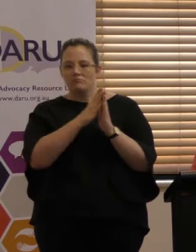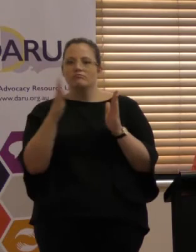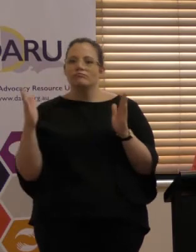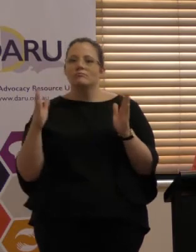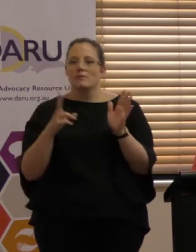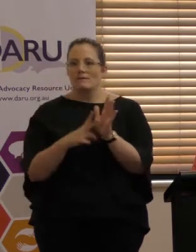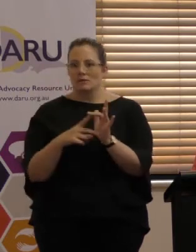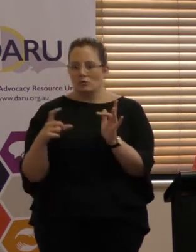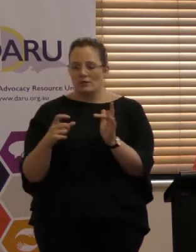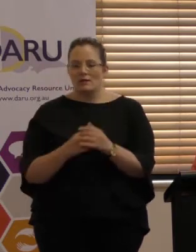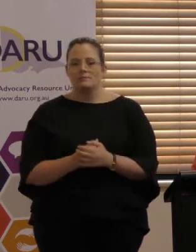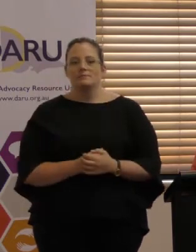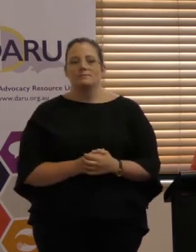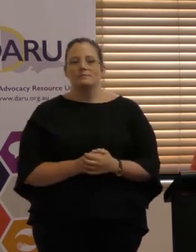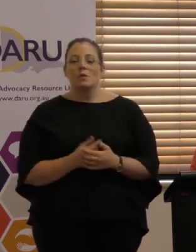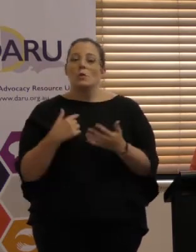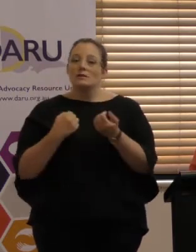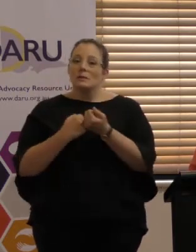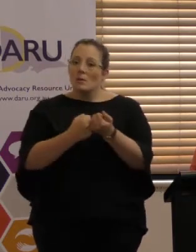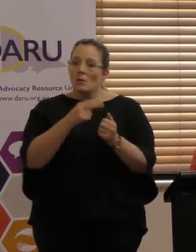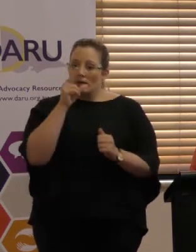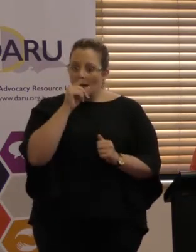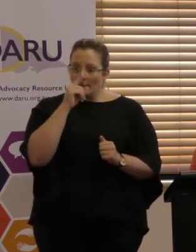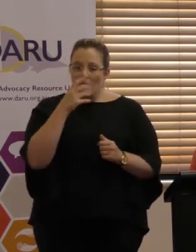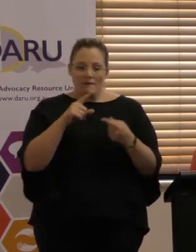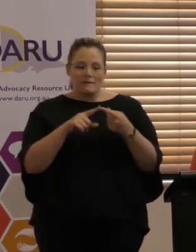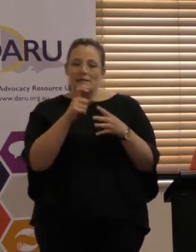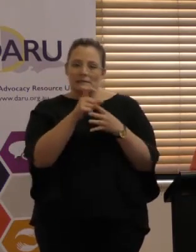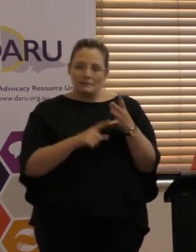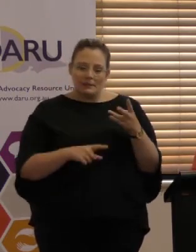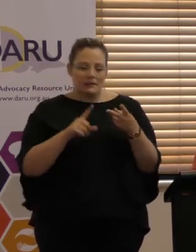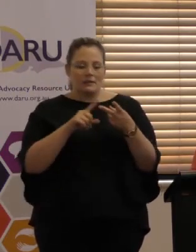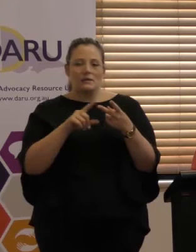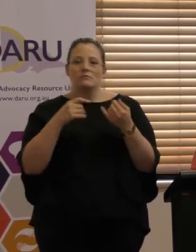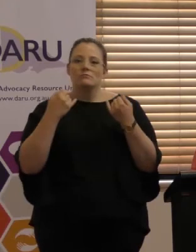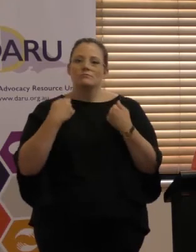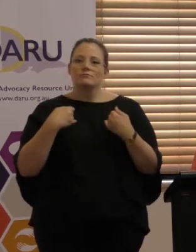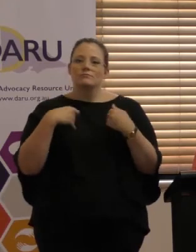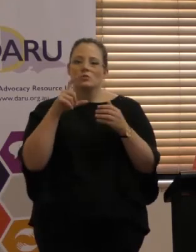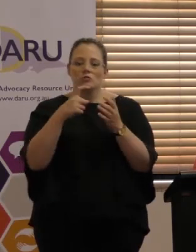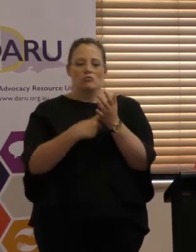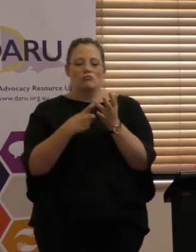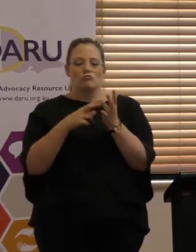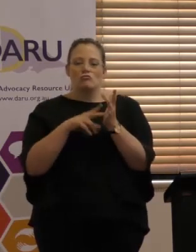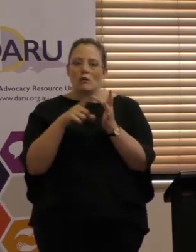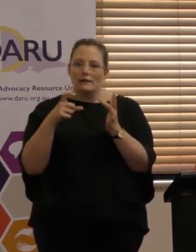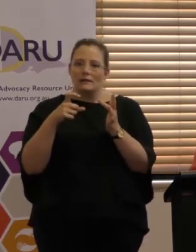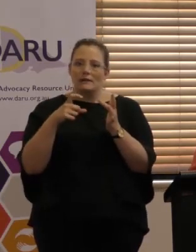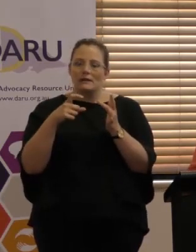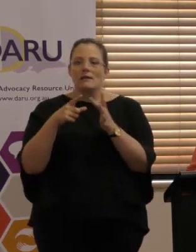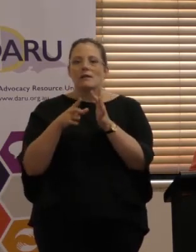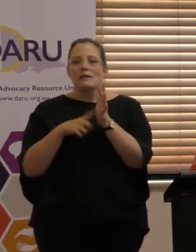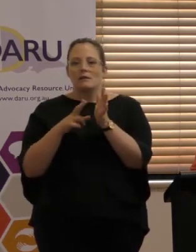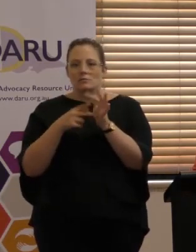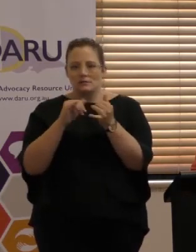supporting young people who have a disability, a chronic illness or a mental health condition, because we know that there are kind of